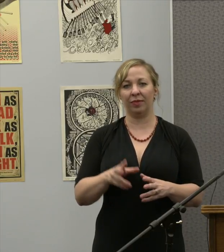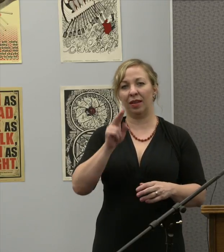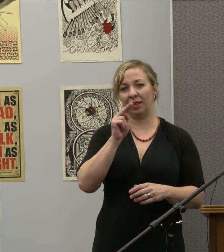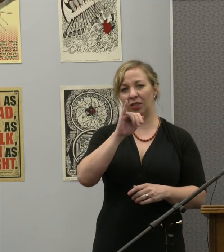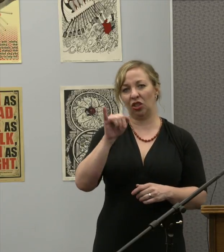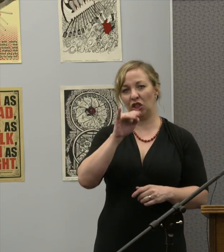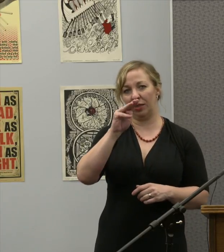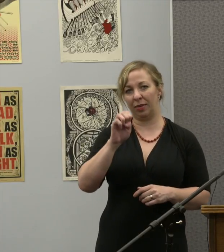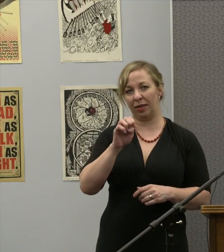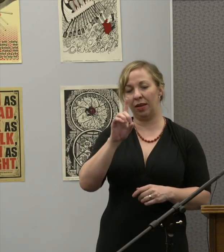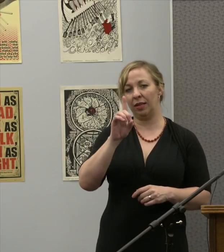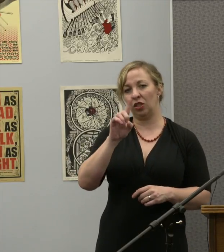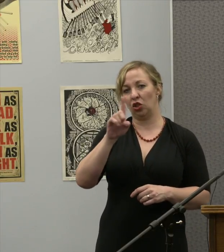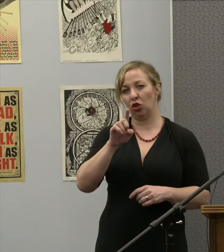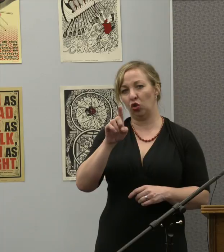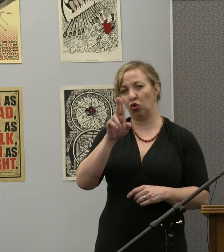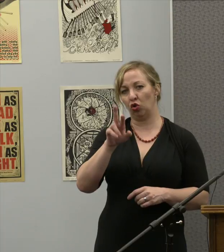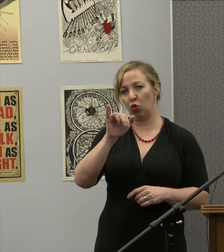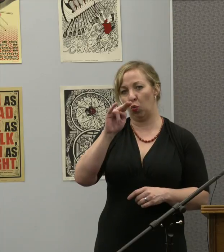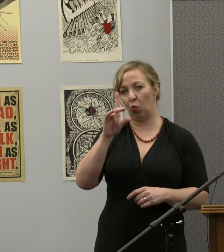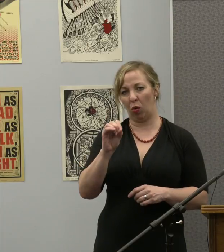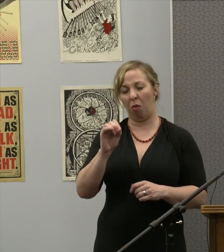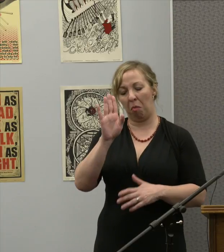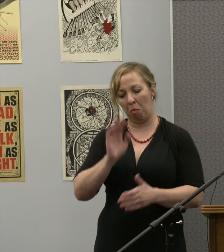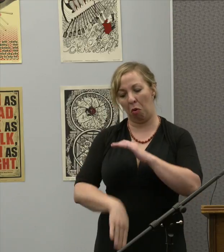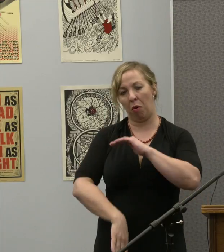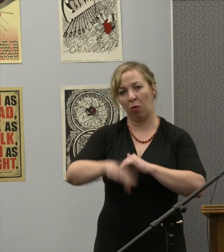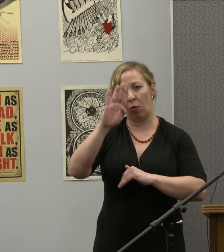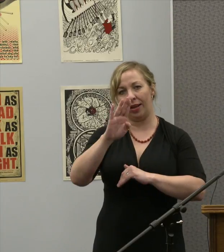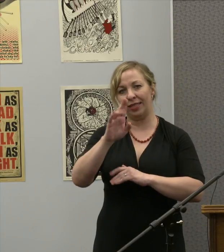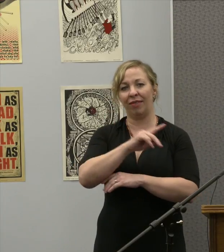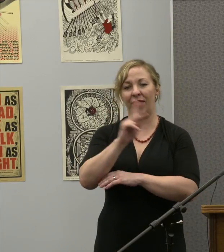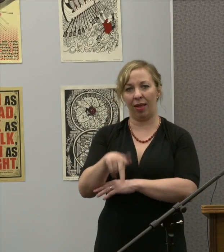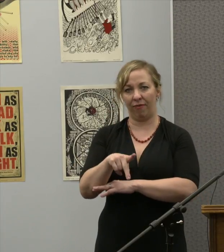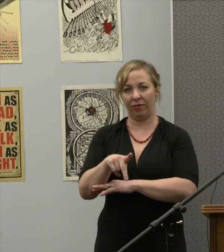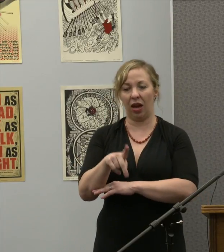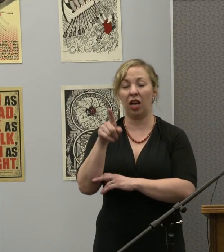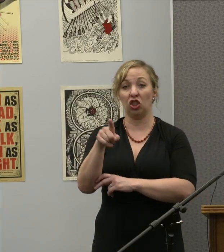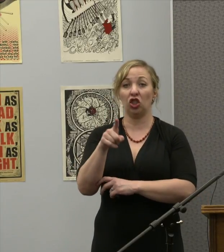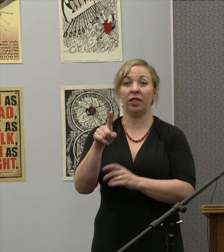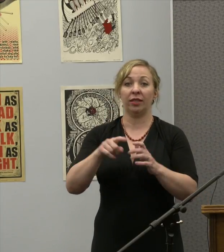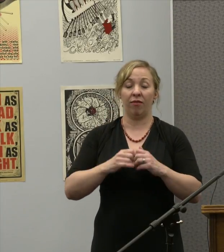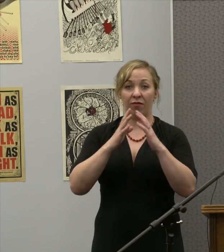Nijmie Dzurinko is a lifelong Pennsylvanian. She is co-founder of Put People's First PA,